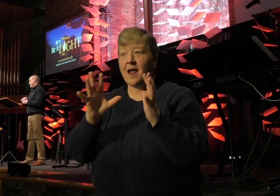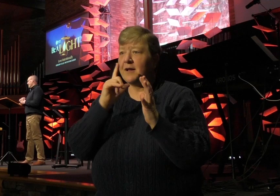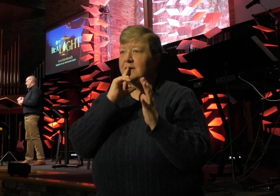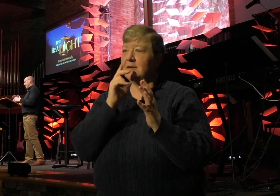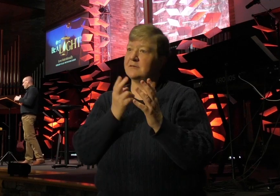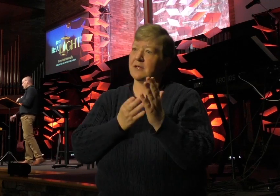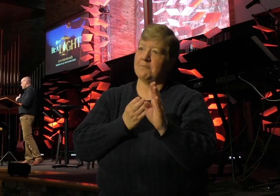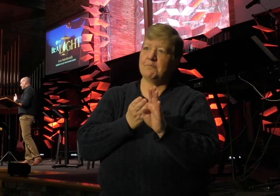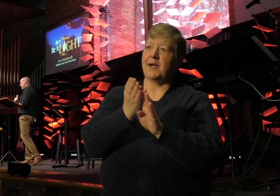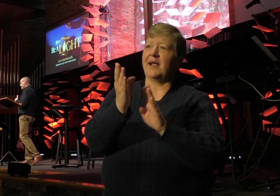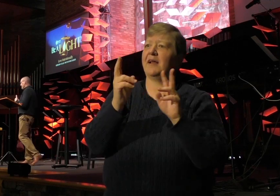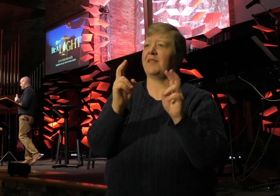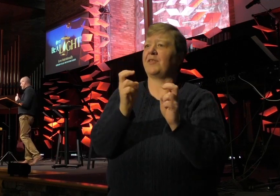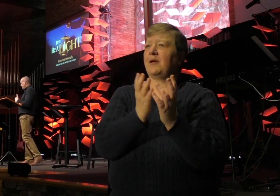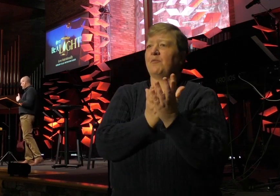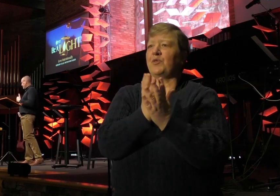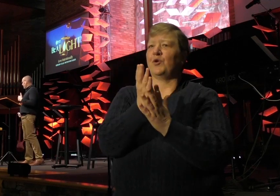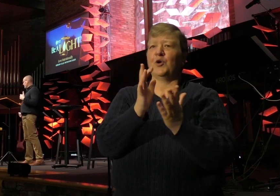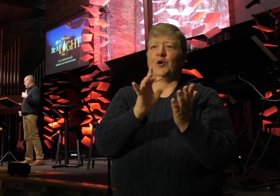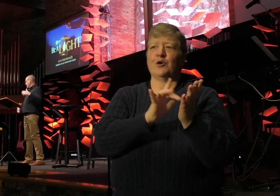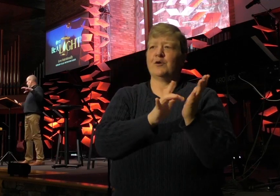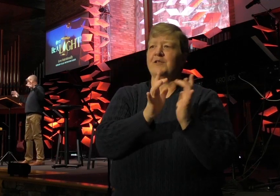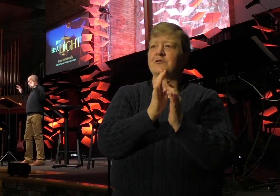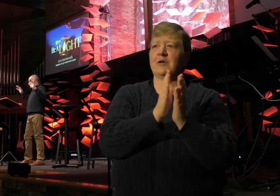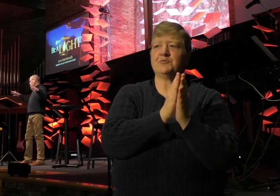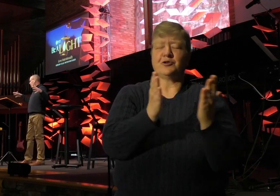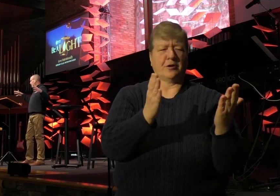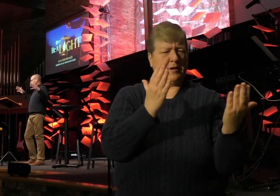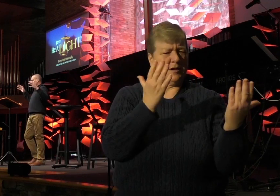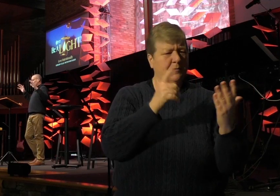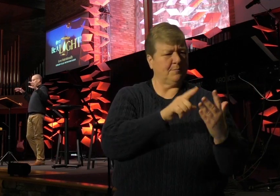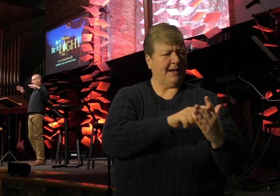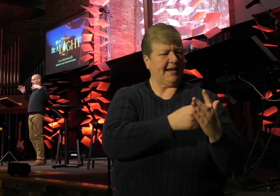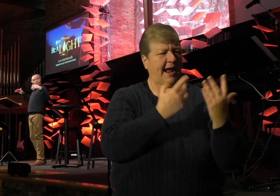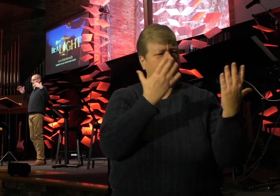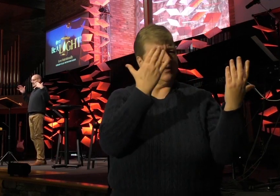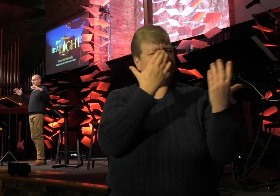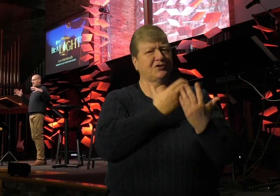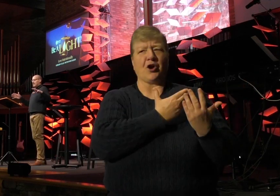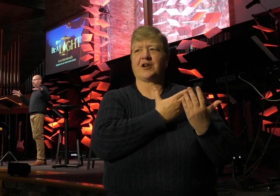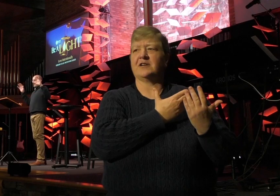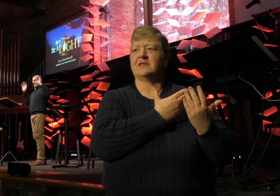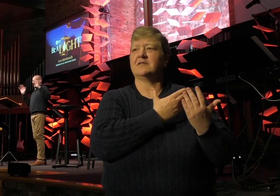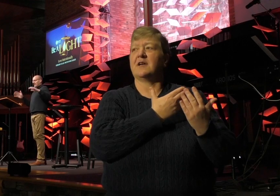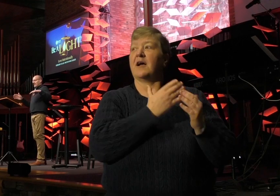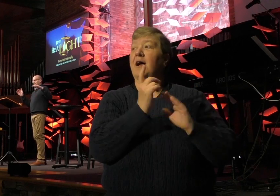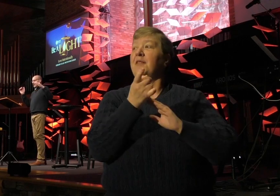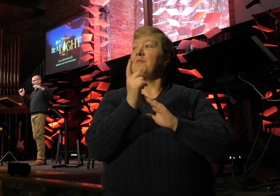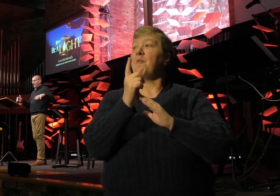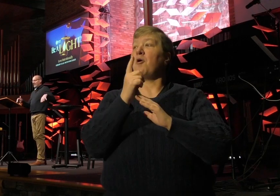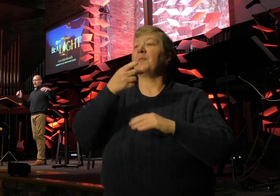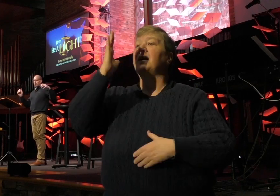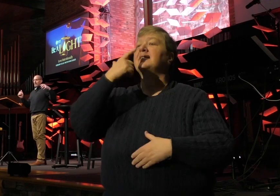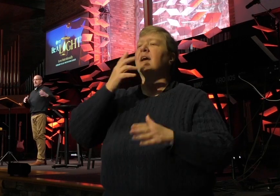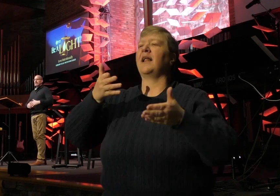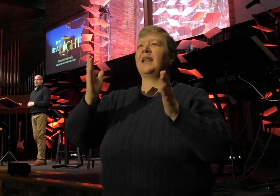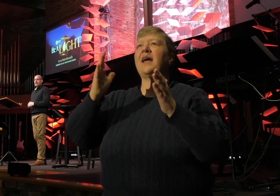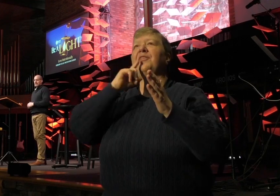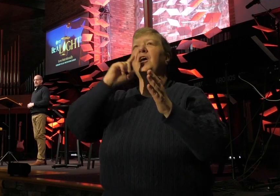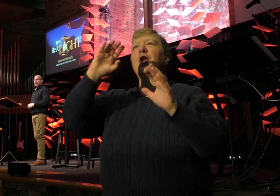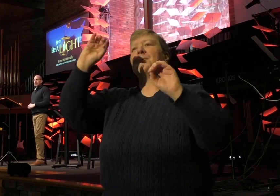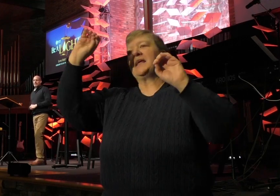scripture. Everything began in darkness, and there was a moment when God said, "Let there